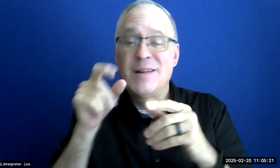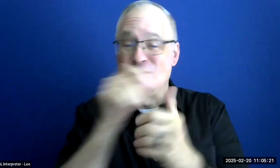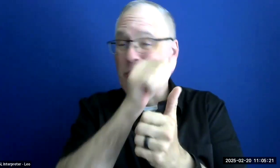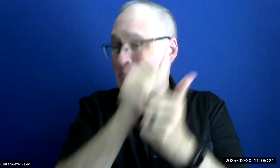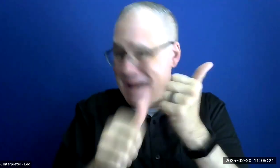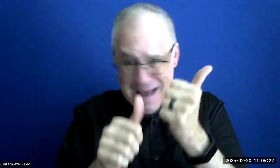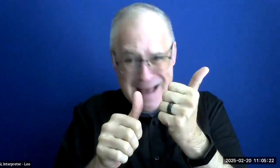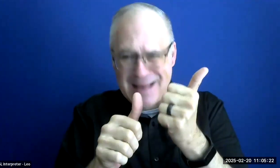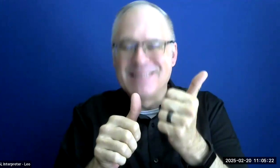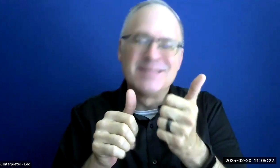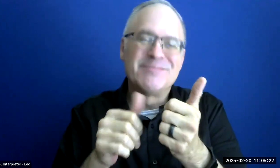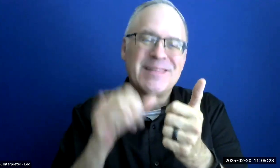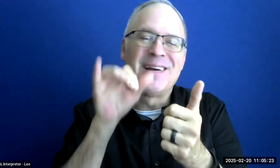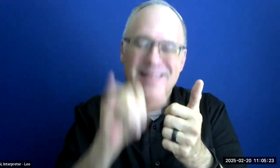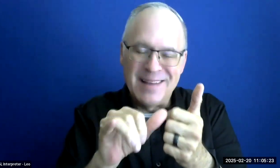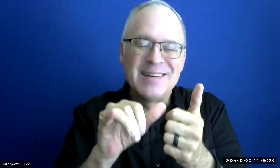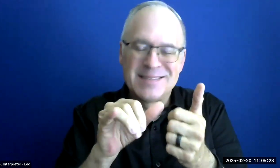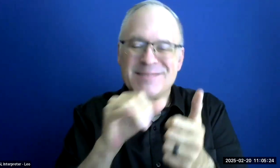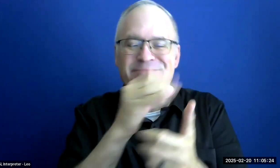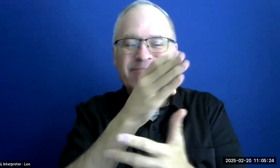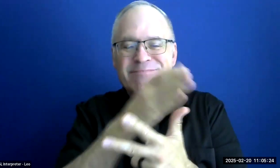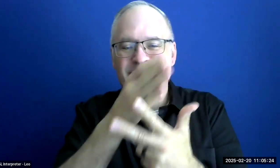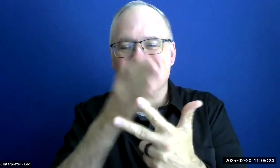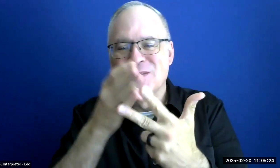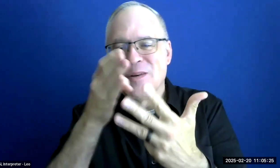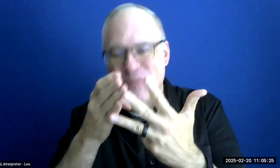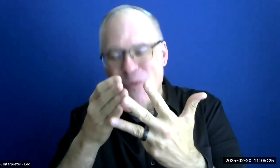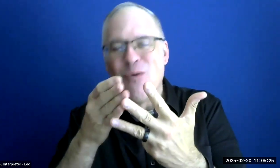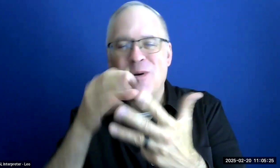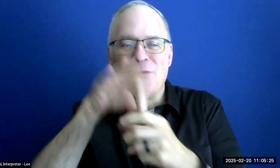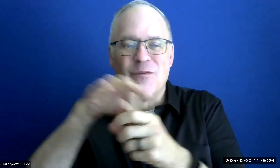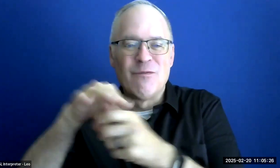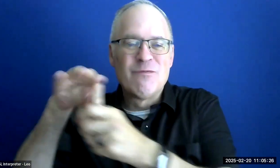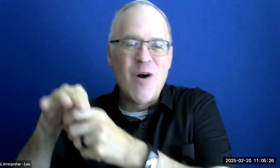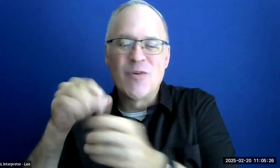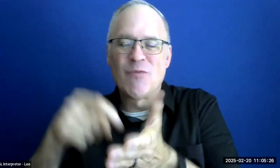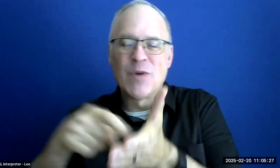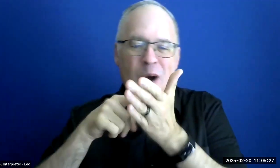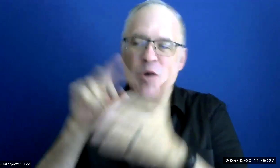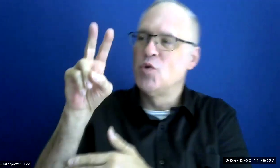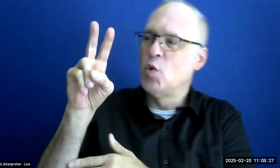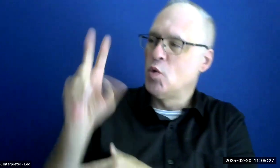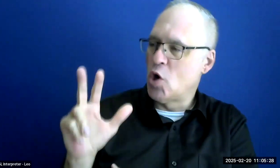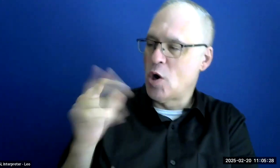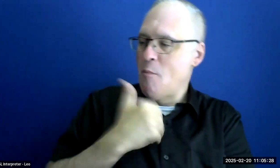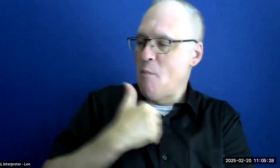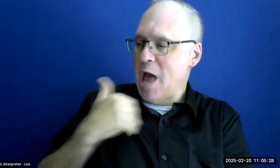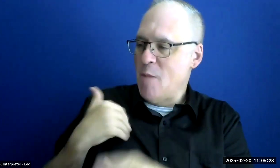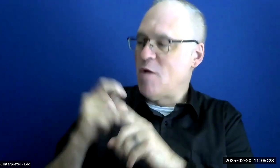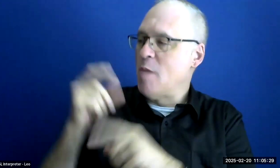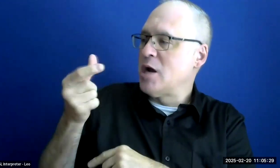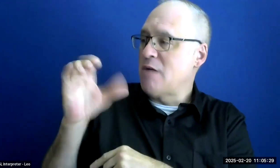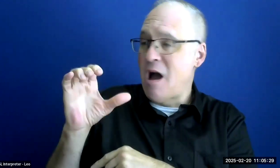package of amendments had to achieve at least a 2/3 vote of the members of the General Conference. It